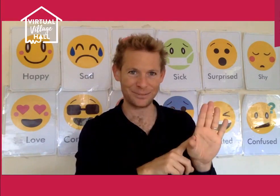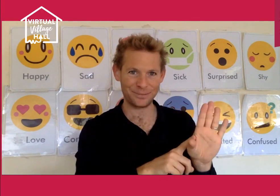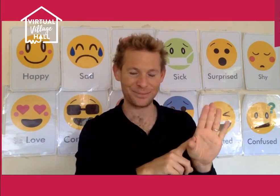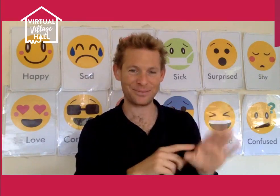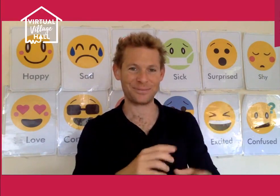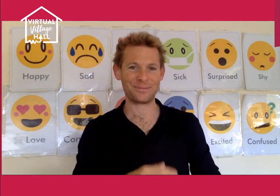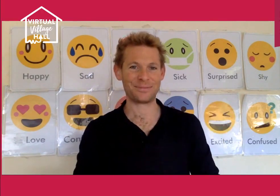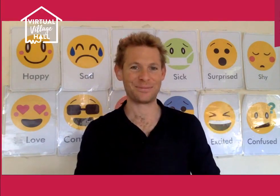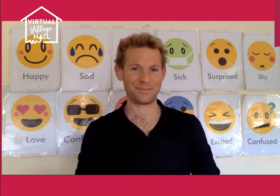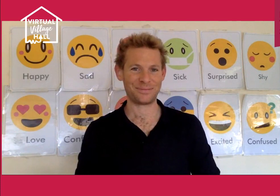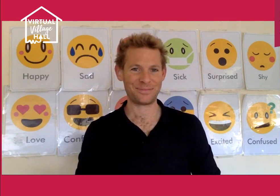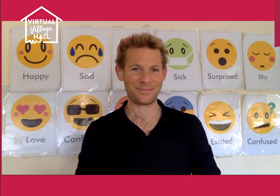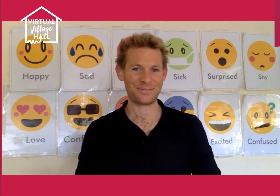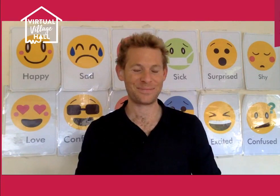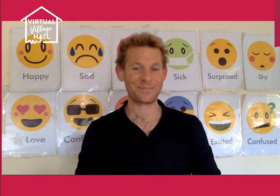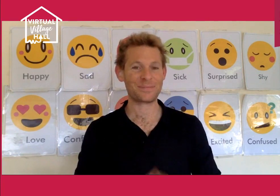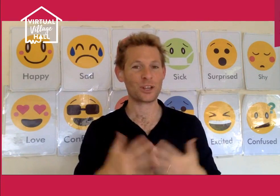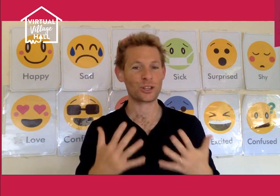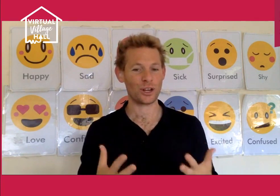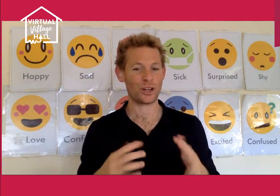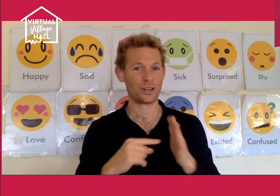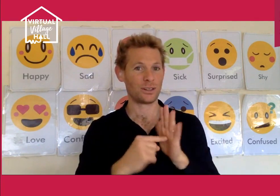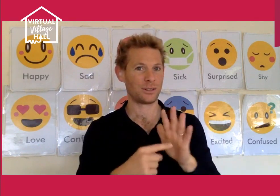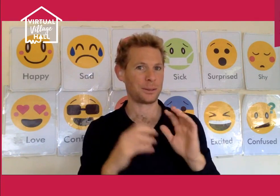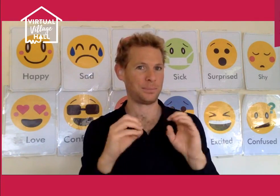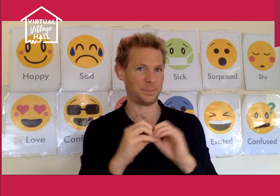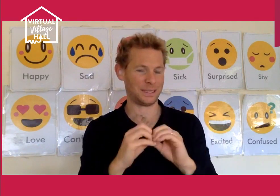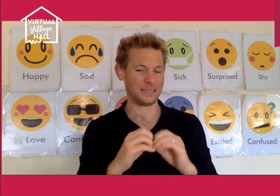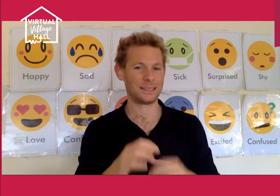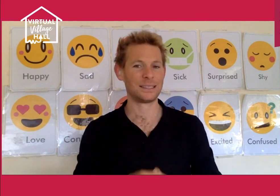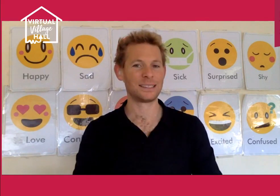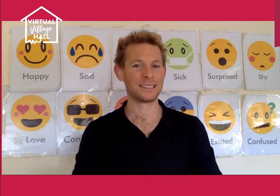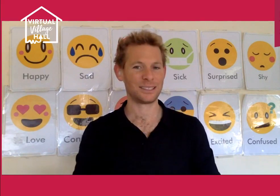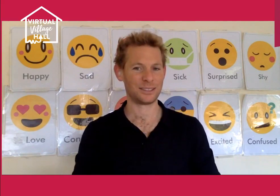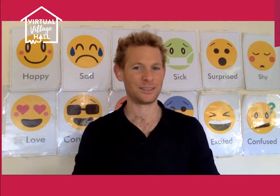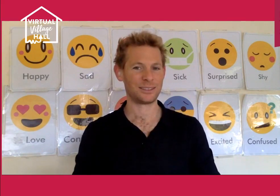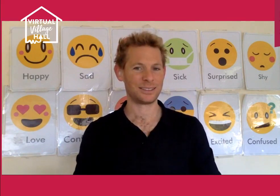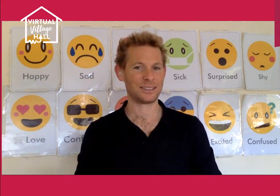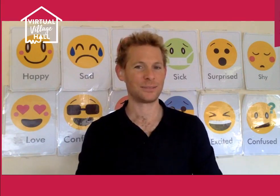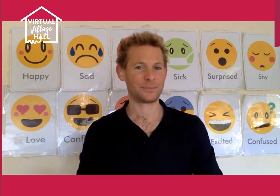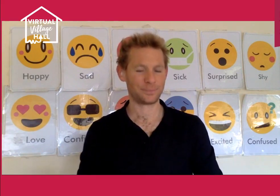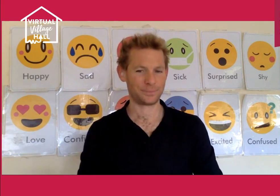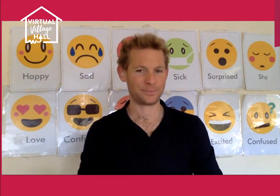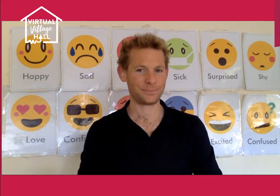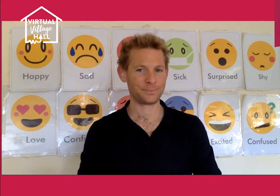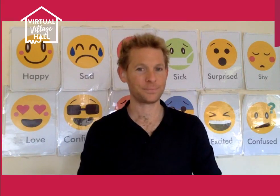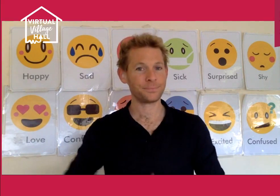My name's Anthony. So now I'm going to show you the B version.